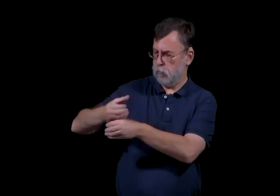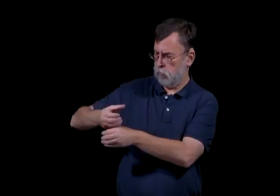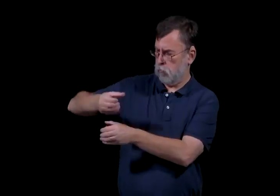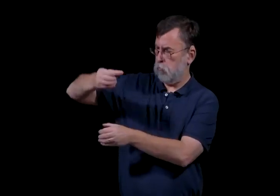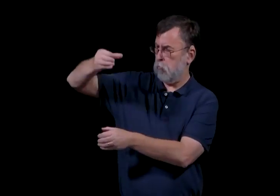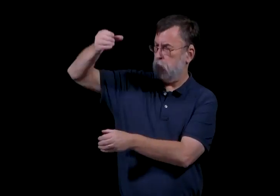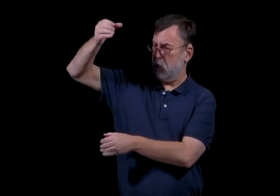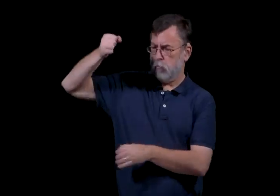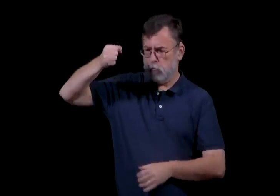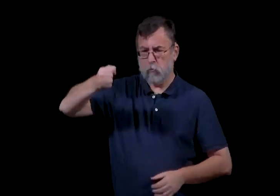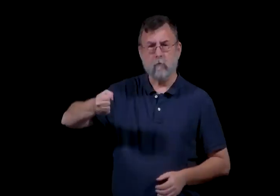Your rod